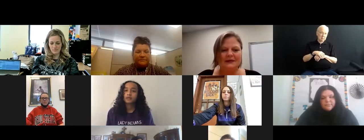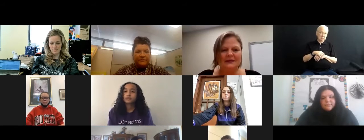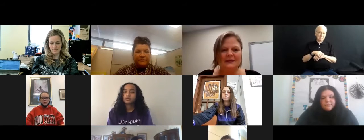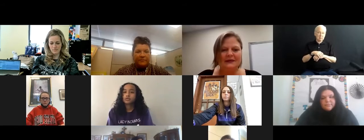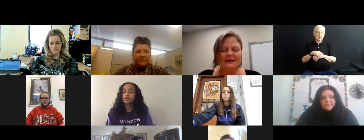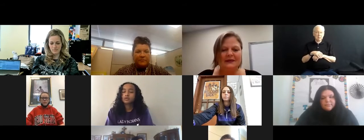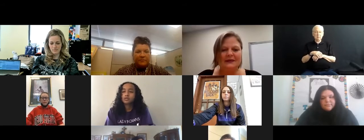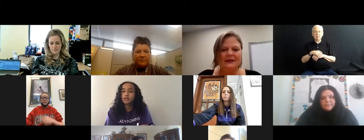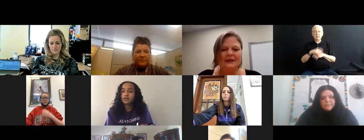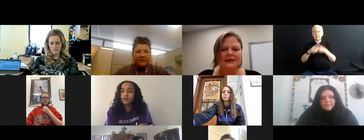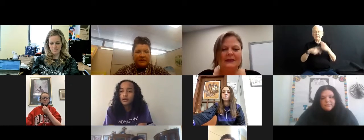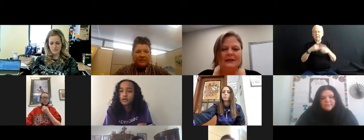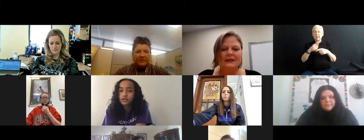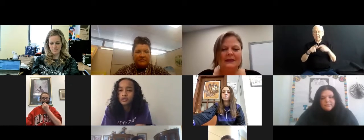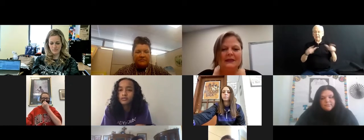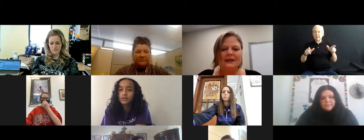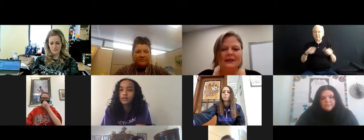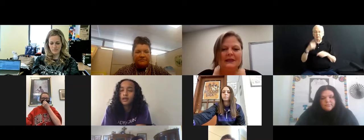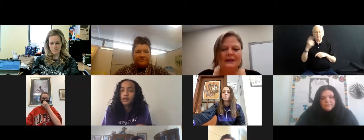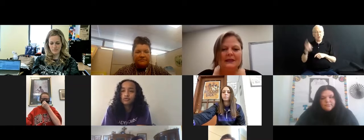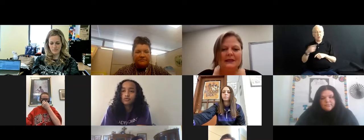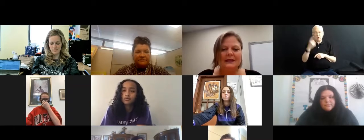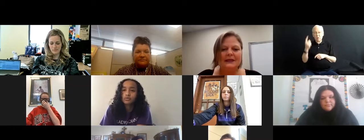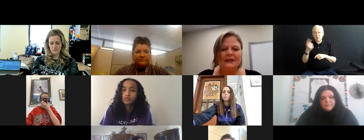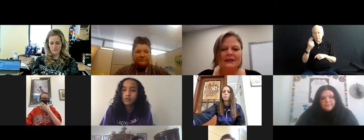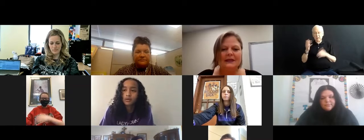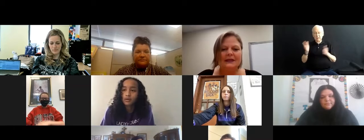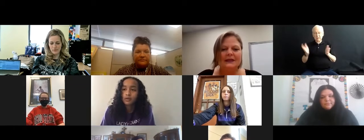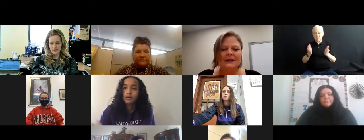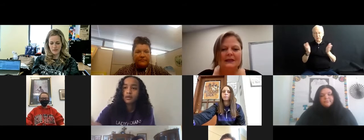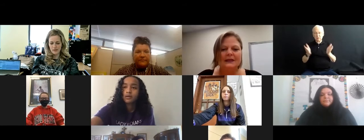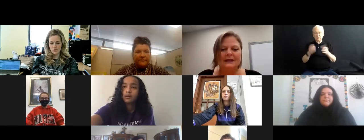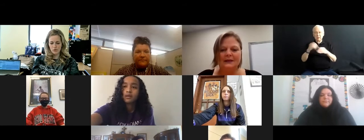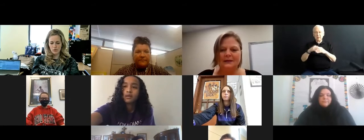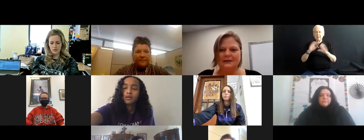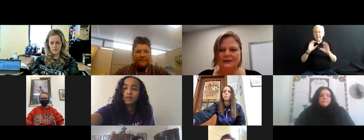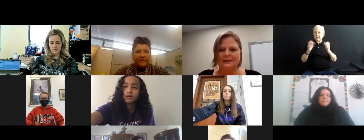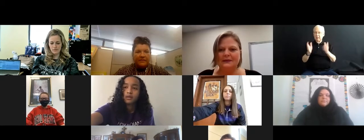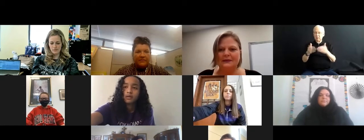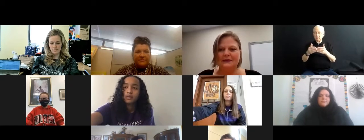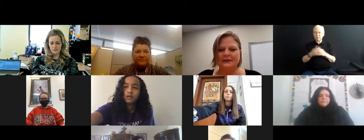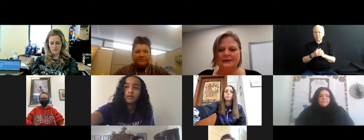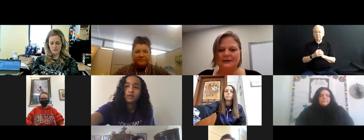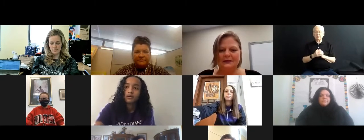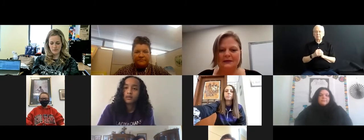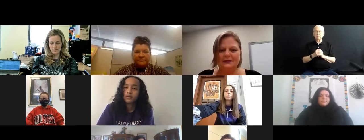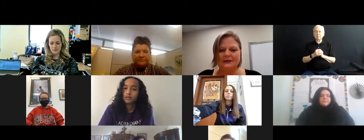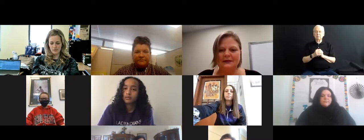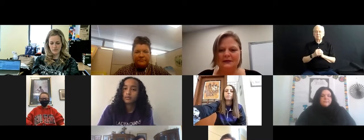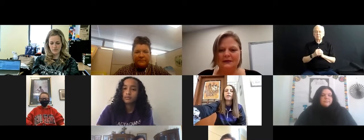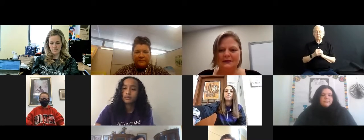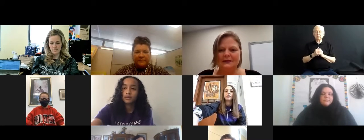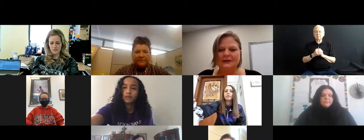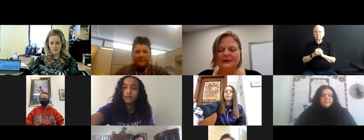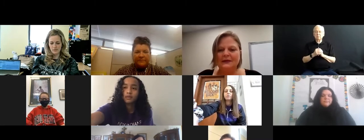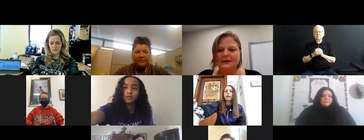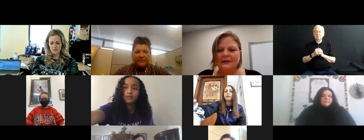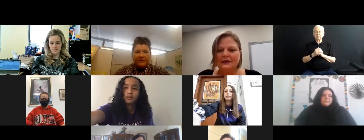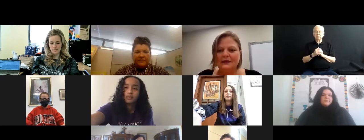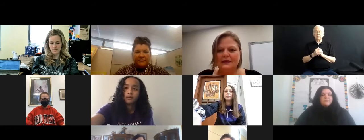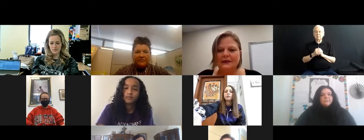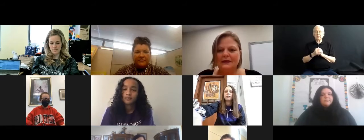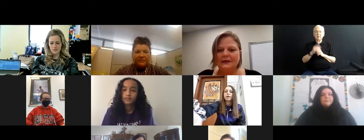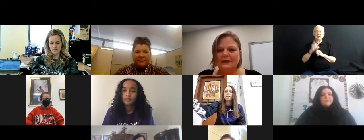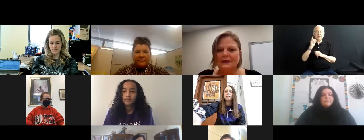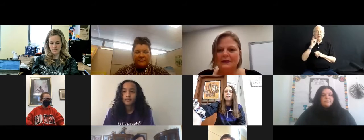Sign language is always encouraged in the classrooms. Jordan, Having a deaf child